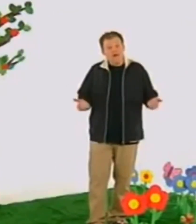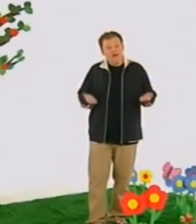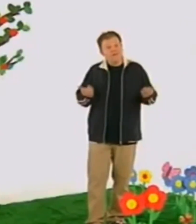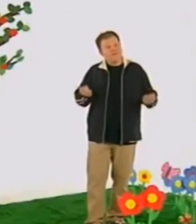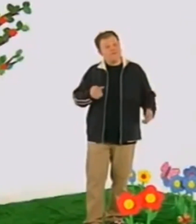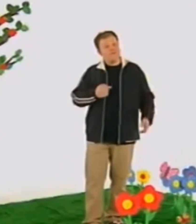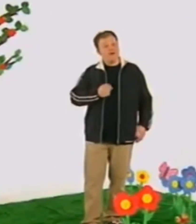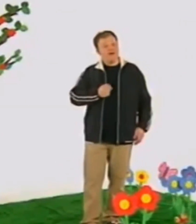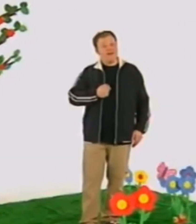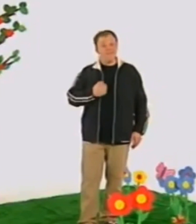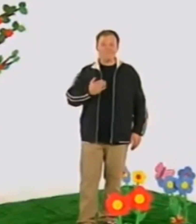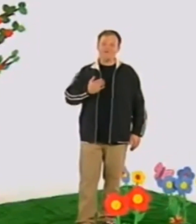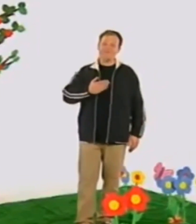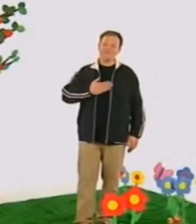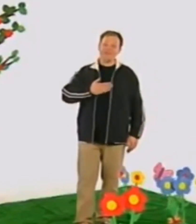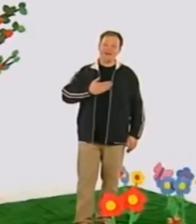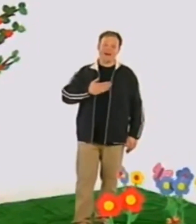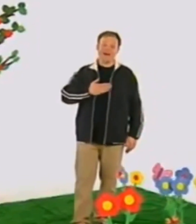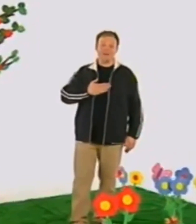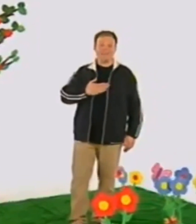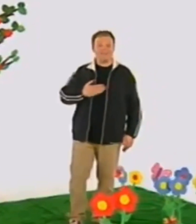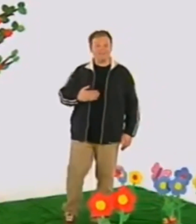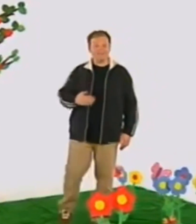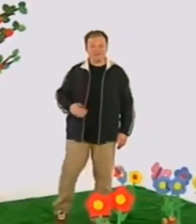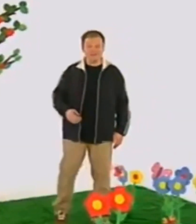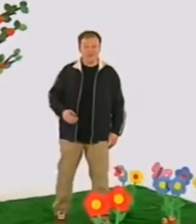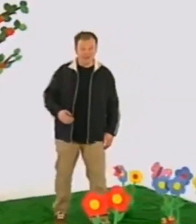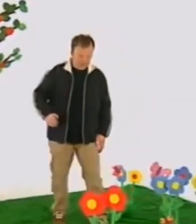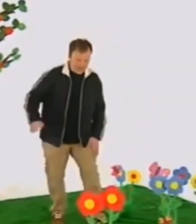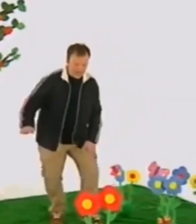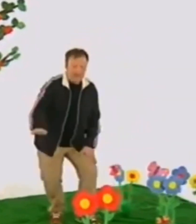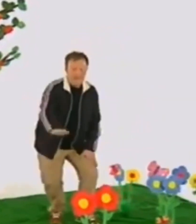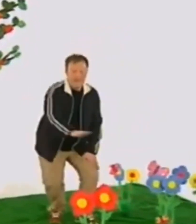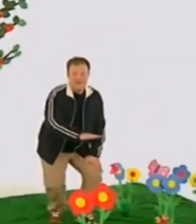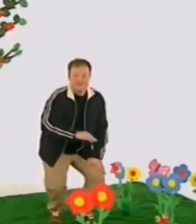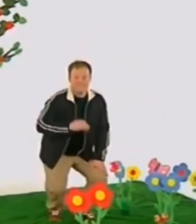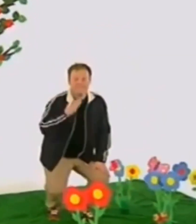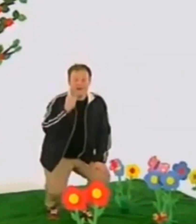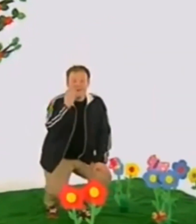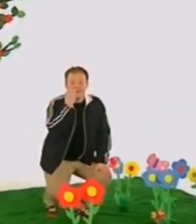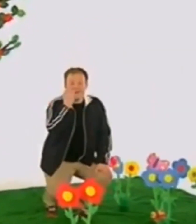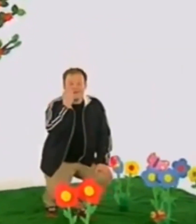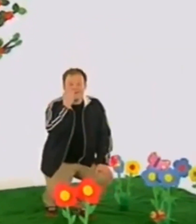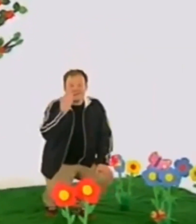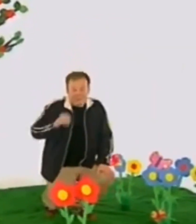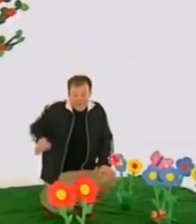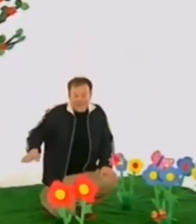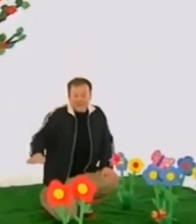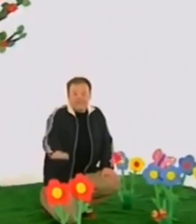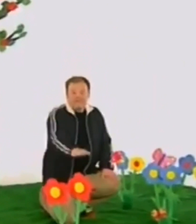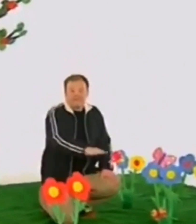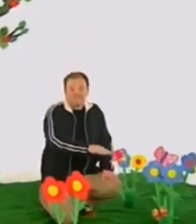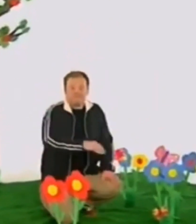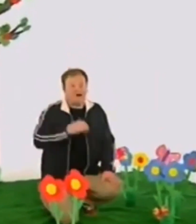Where do I most like to be? In my garden, in